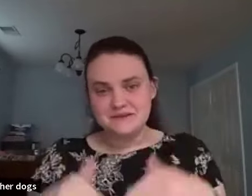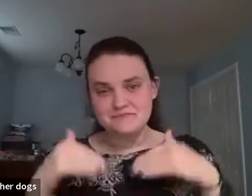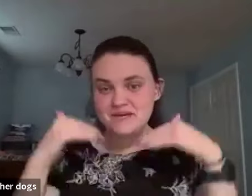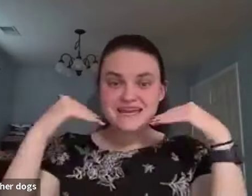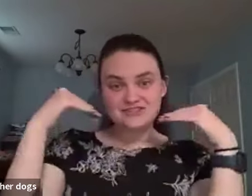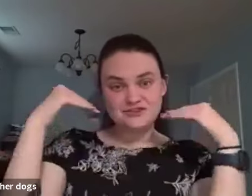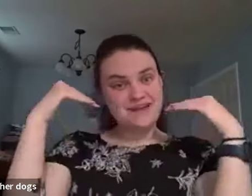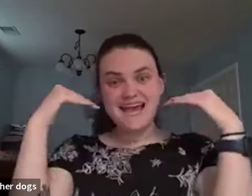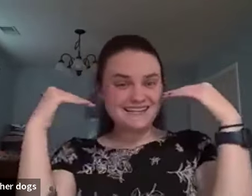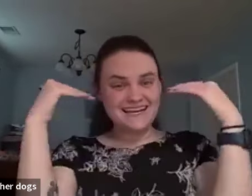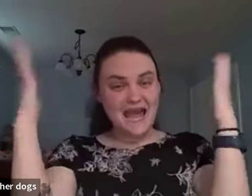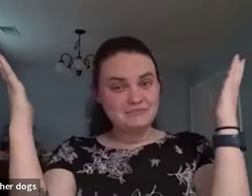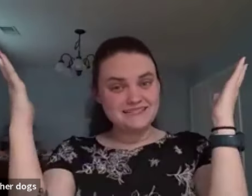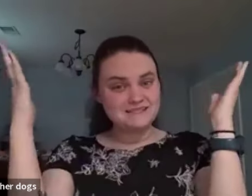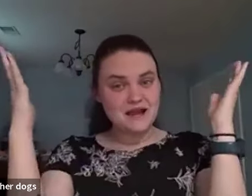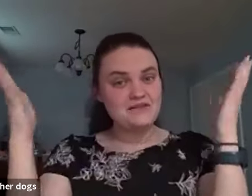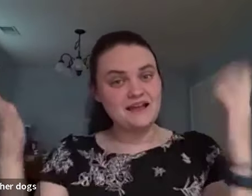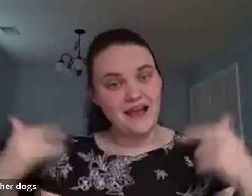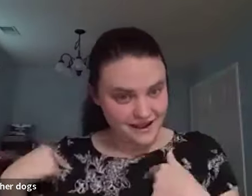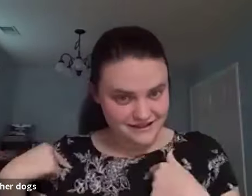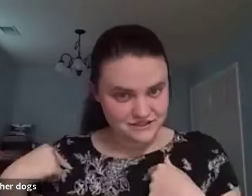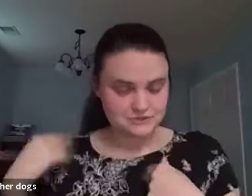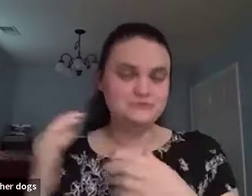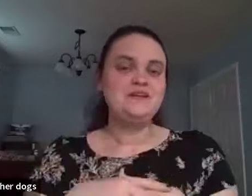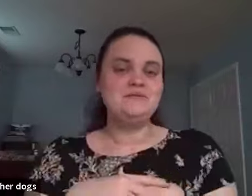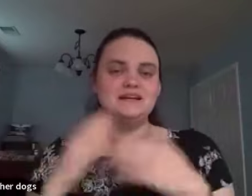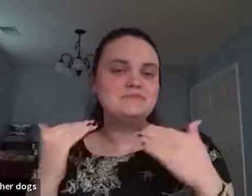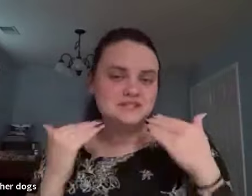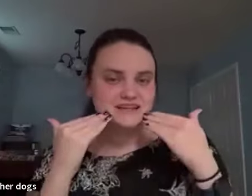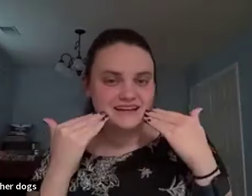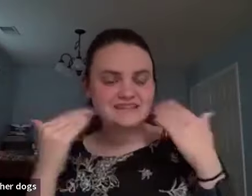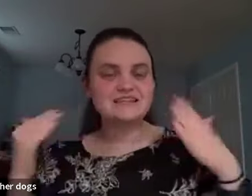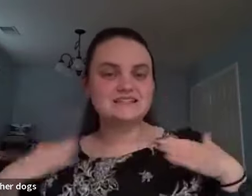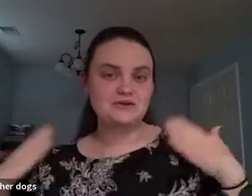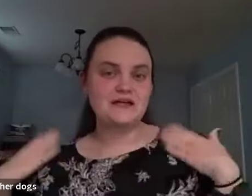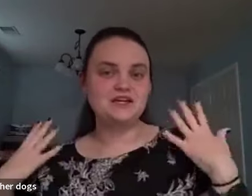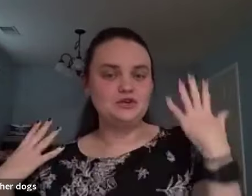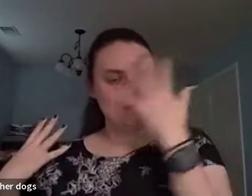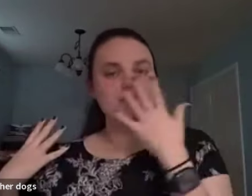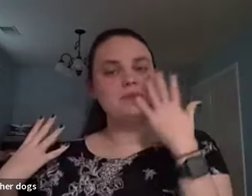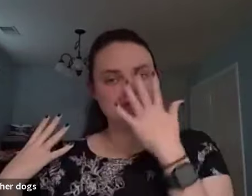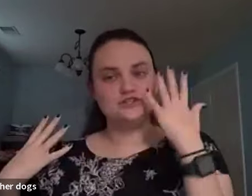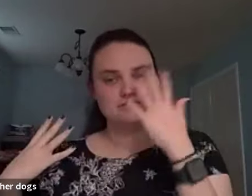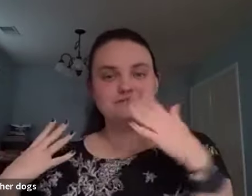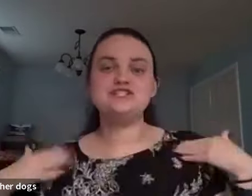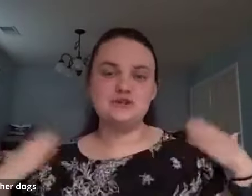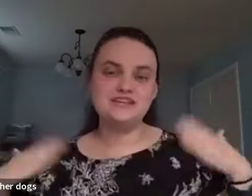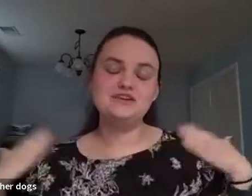be a big dramatic like happy smile like I do, but it can be just like a nice like subtle like you want to sure your face shows that you